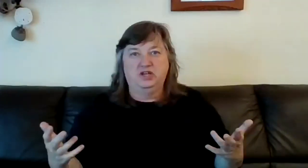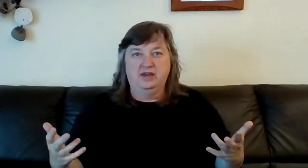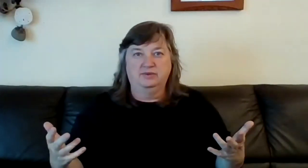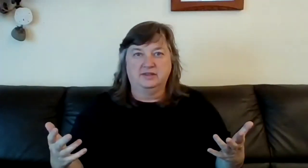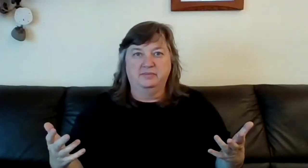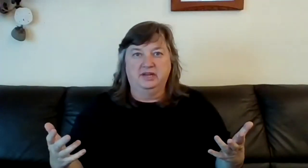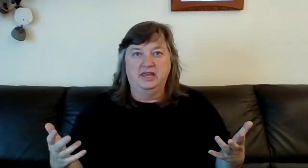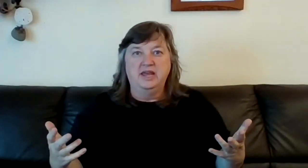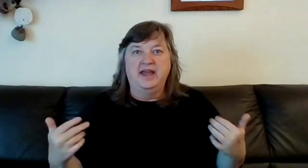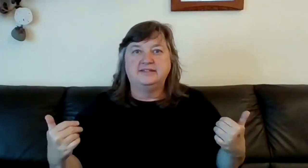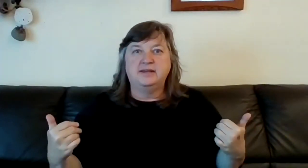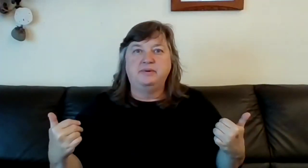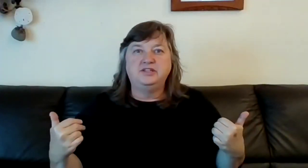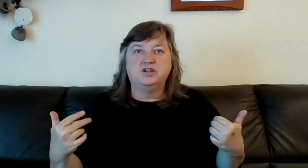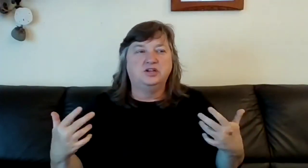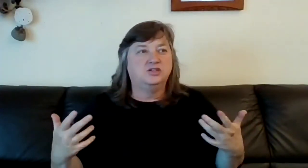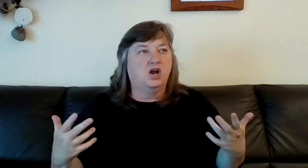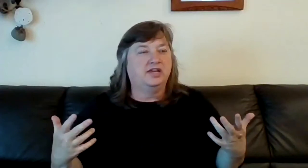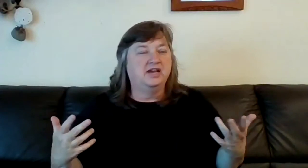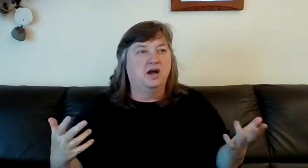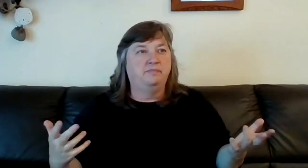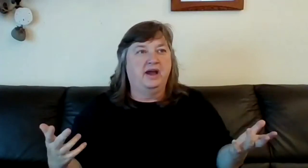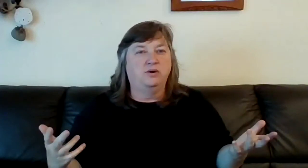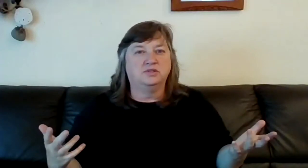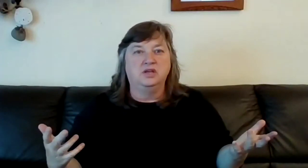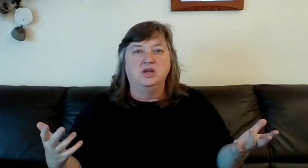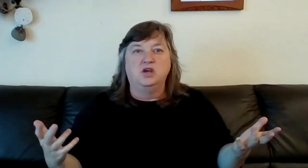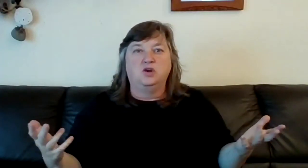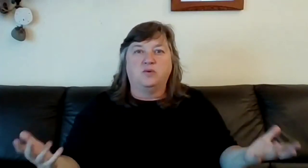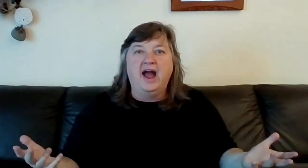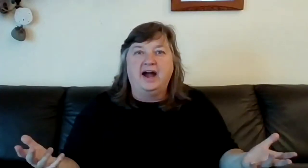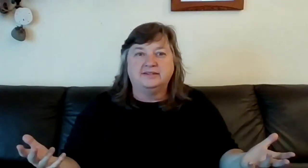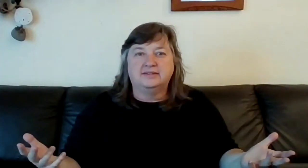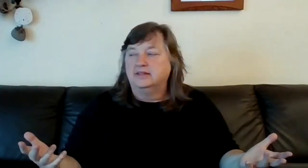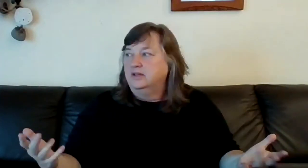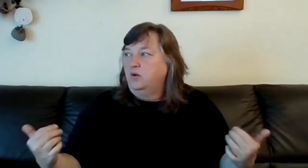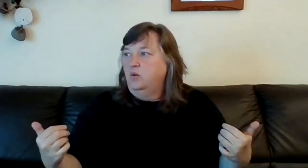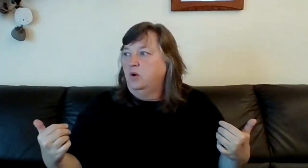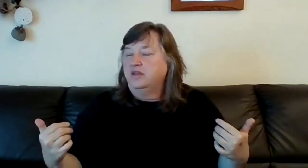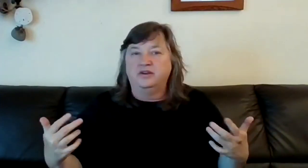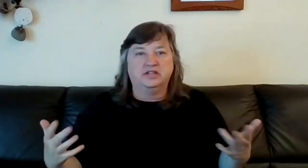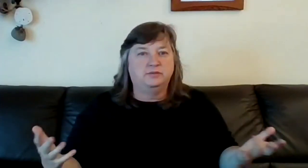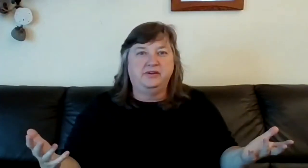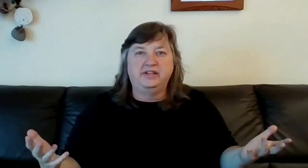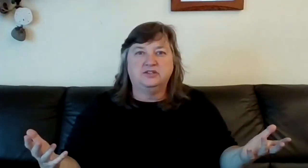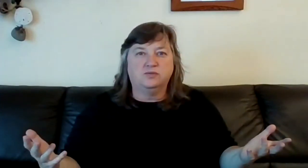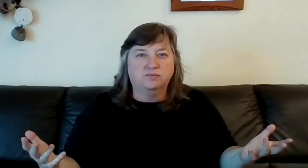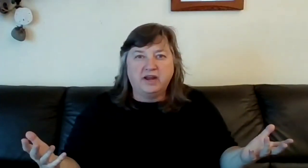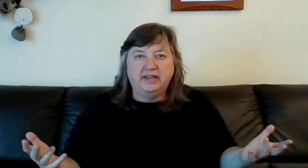communicate with somebody and somebody started talking about grass or their experience